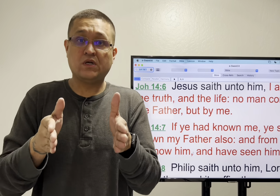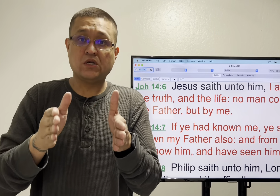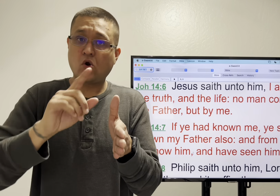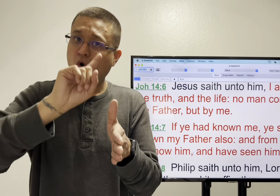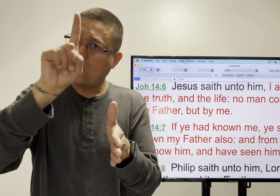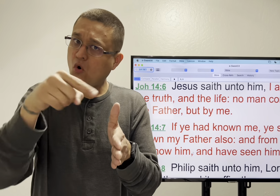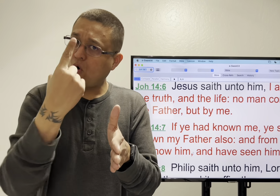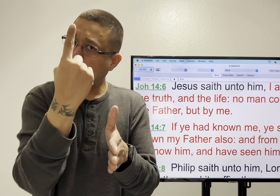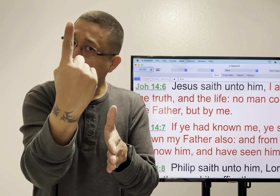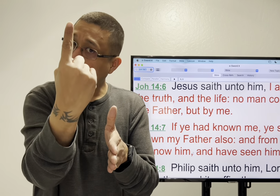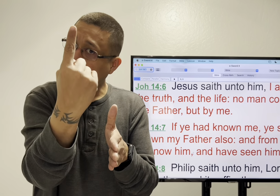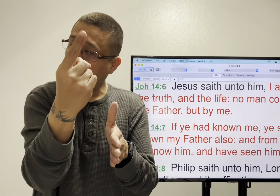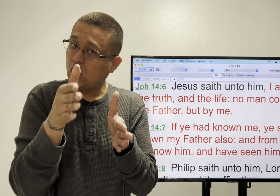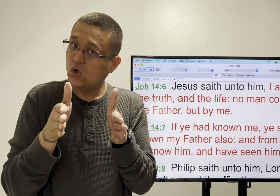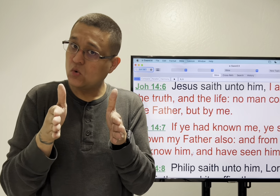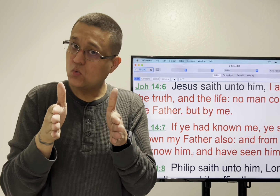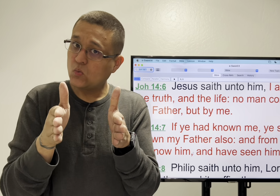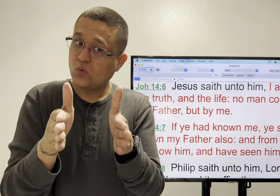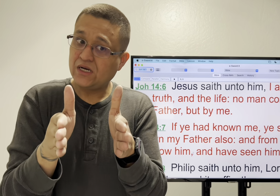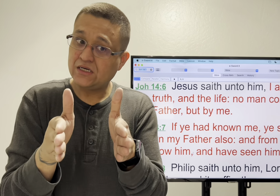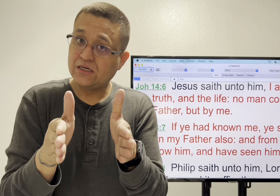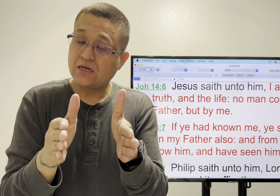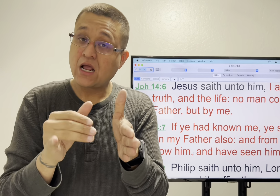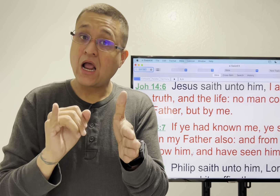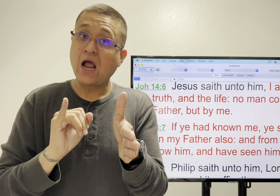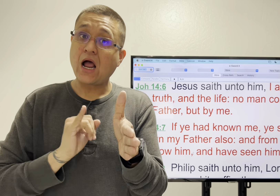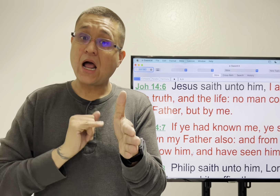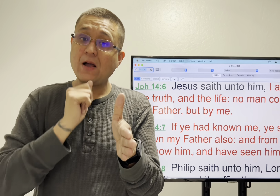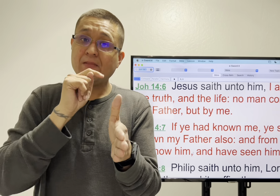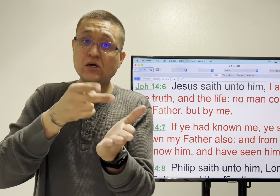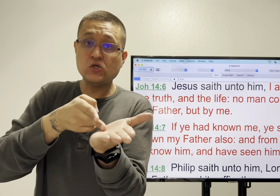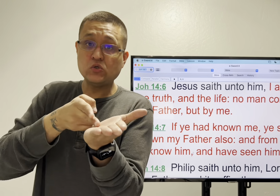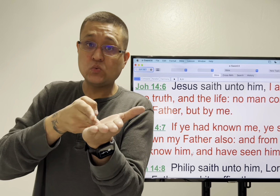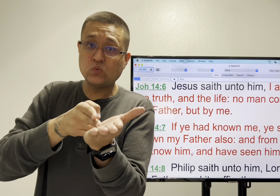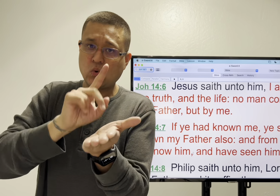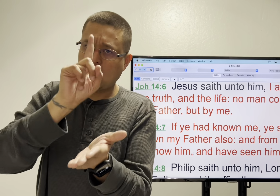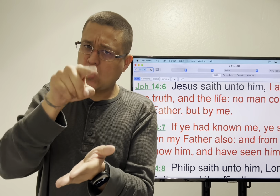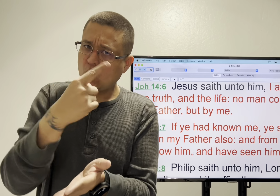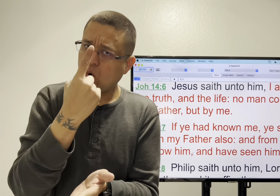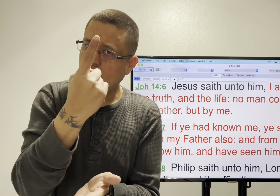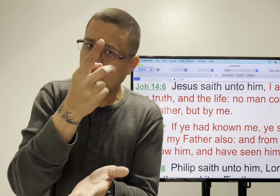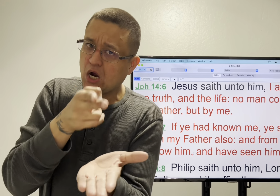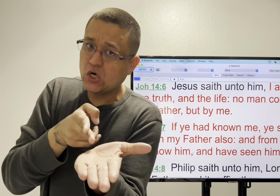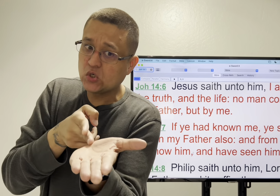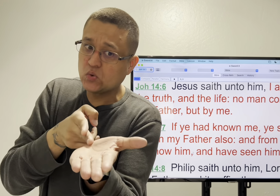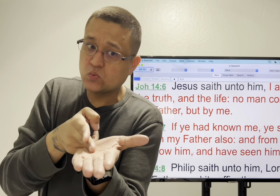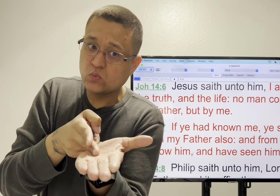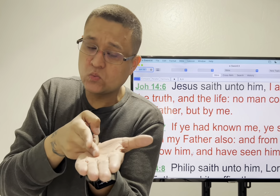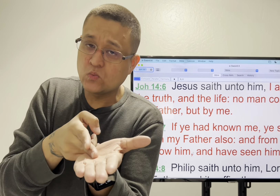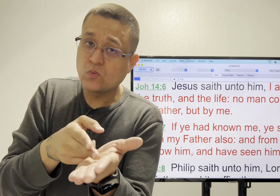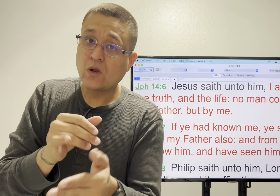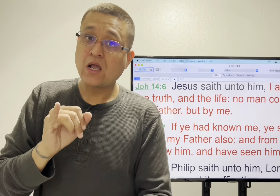I am the way, the only way. I am the truth, the only truth.